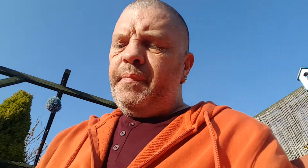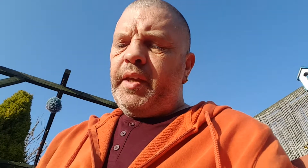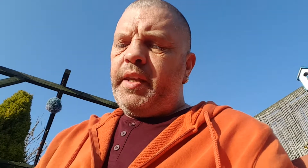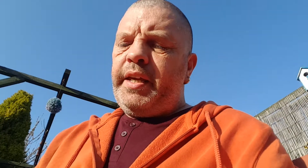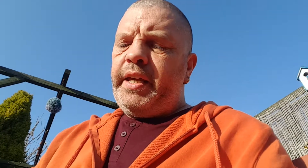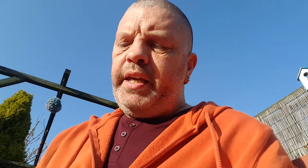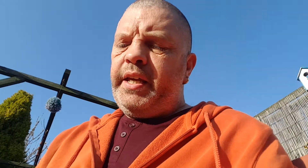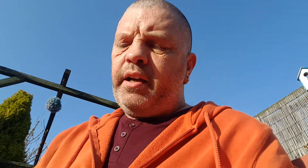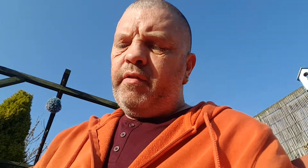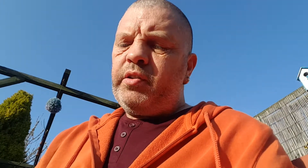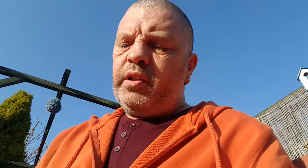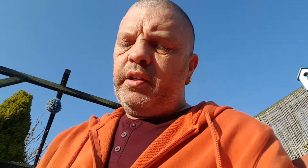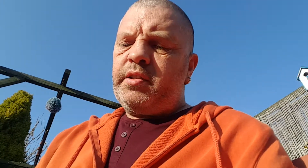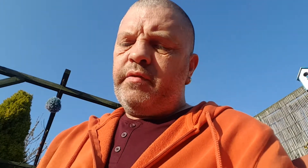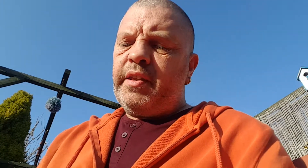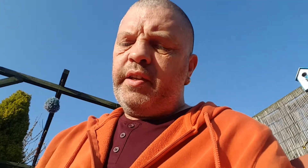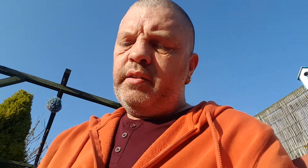And there, I've looked at lots of other